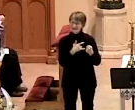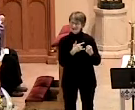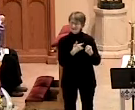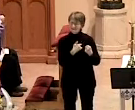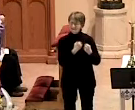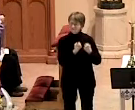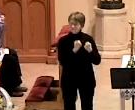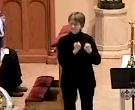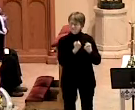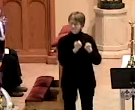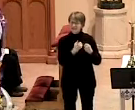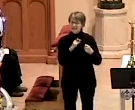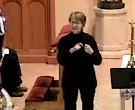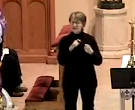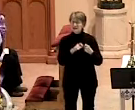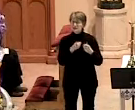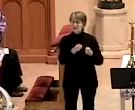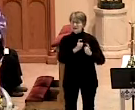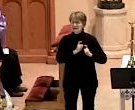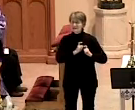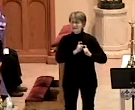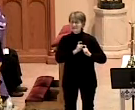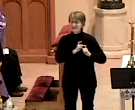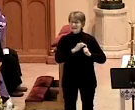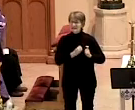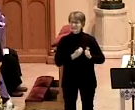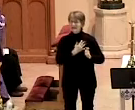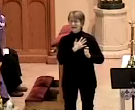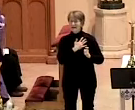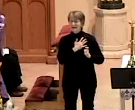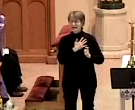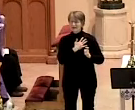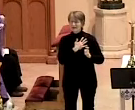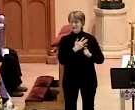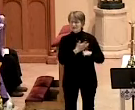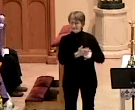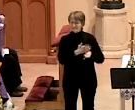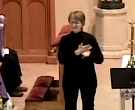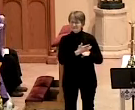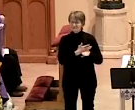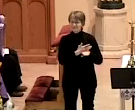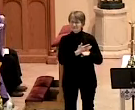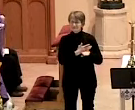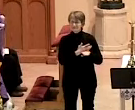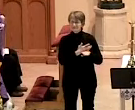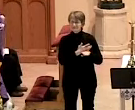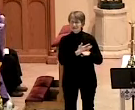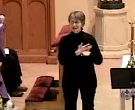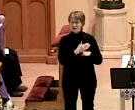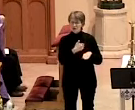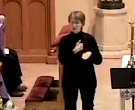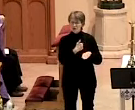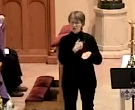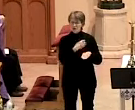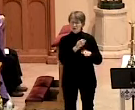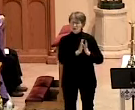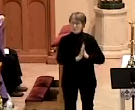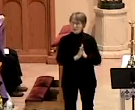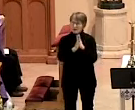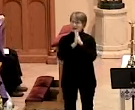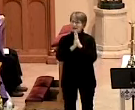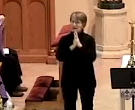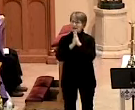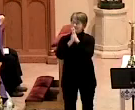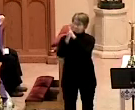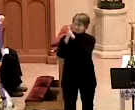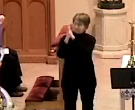need in the prayer life to give us the injection to really pray more deeply and sincerely? That's